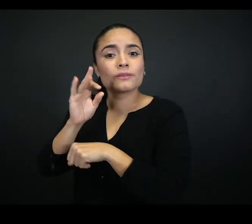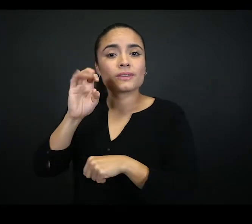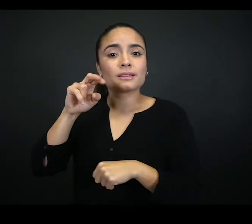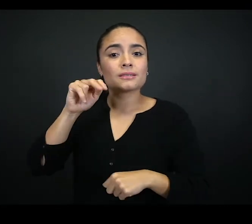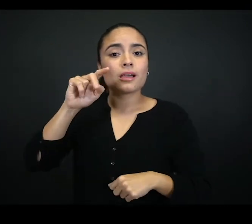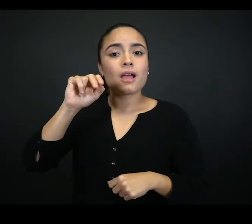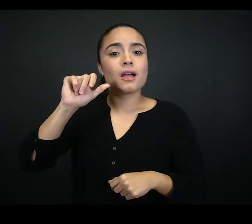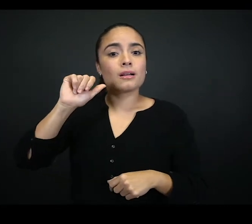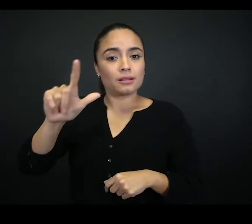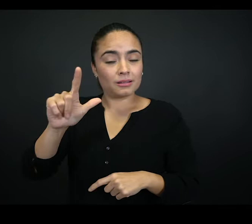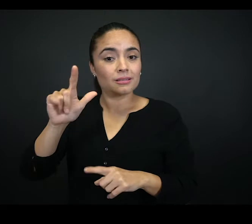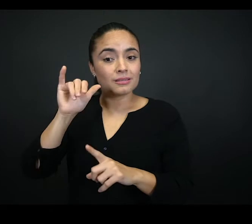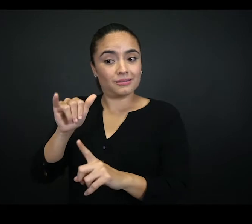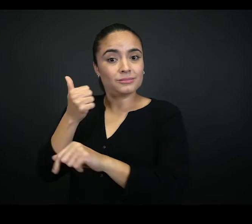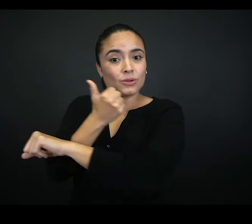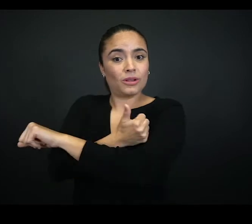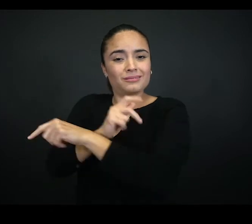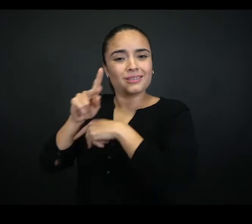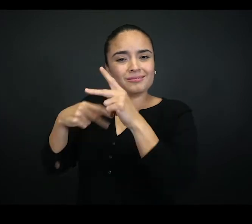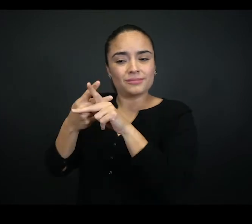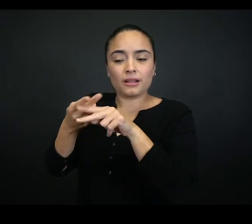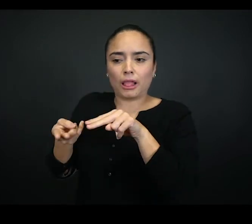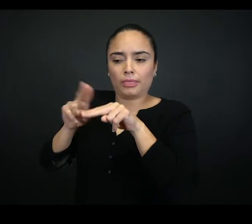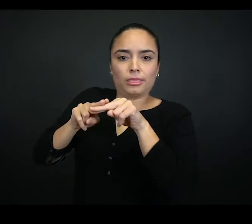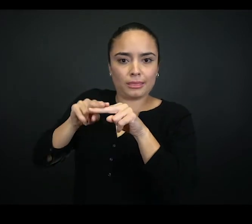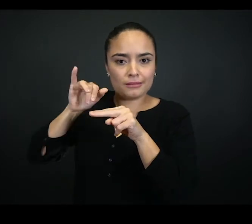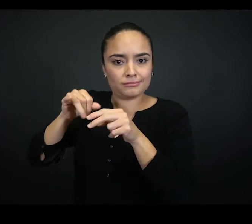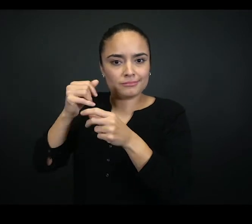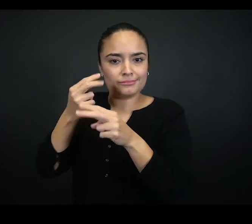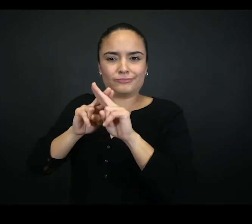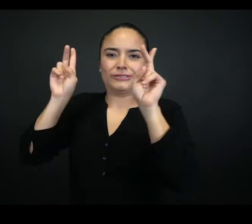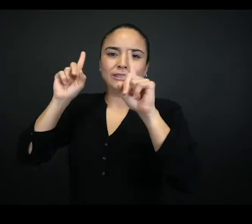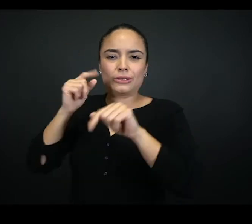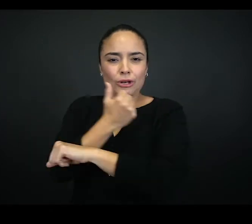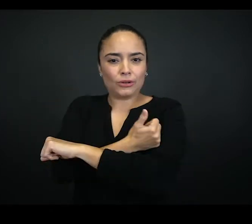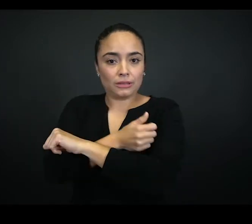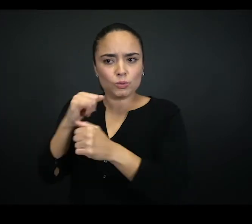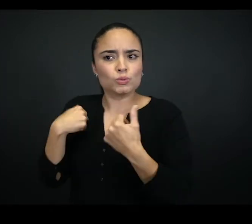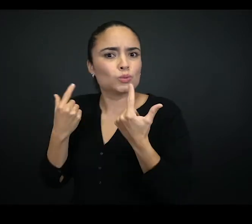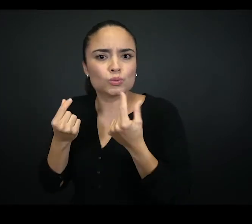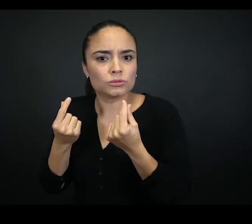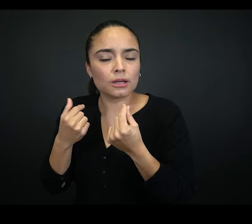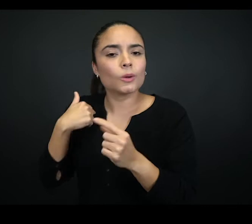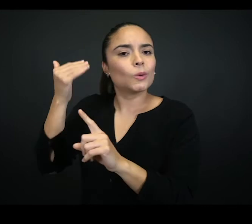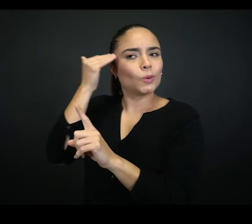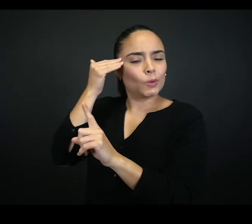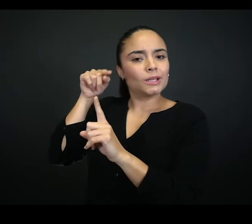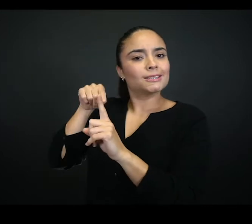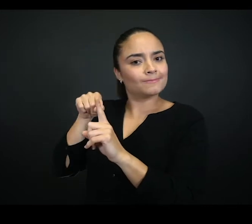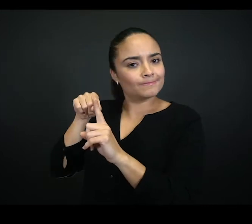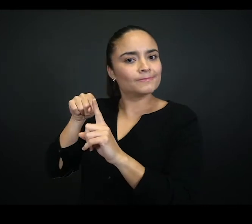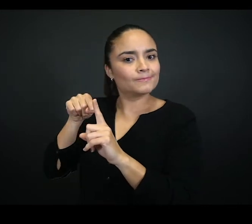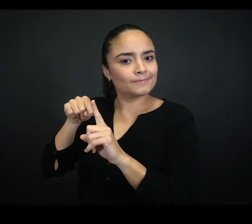But with the drug supply being so unpredictable, it's also possible that people will be using another type of